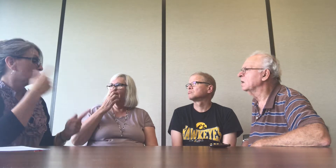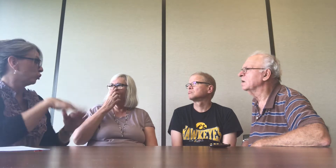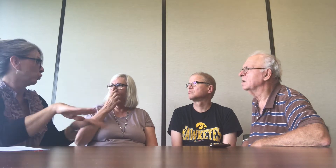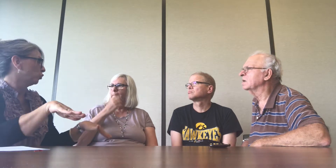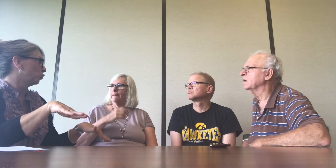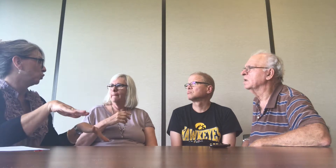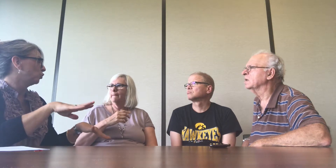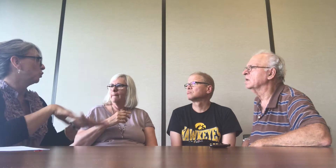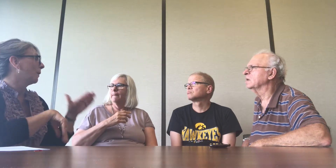schools.